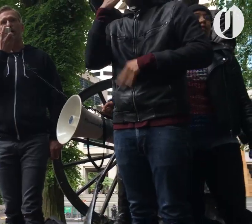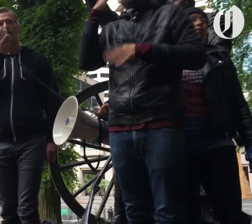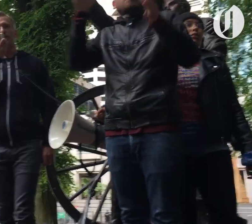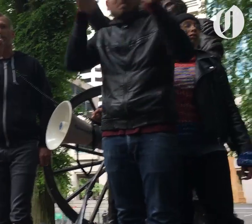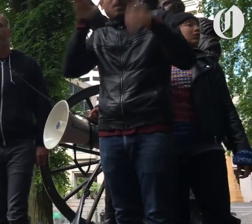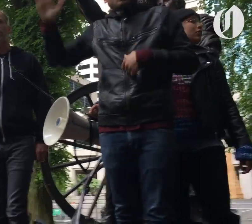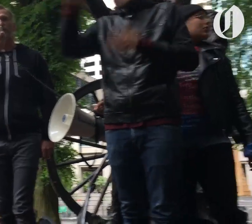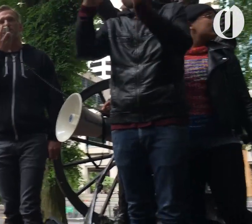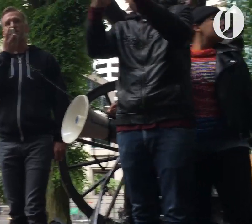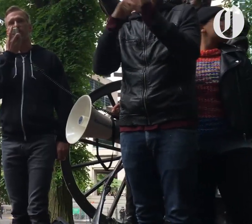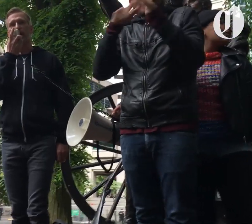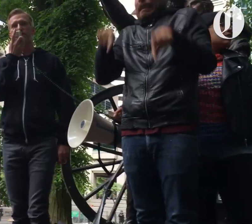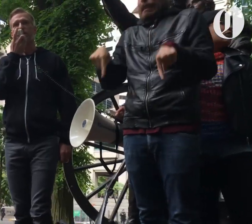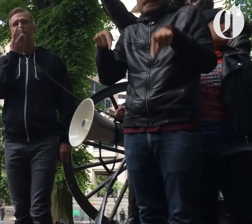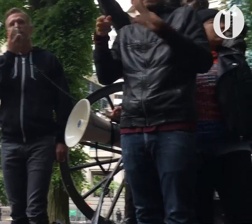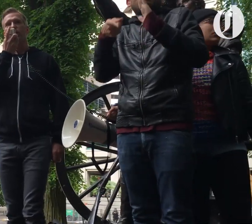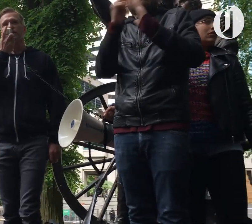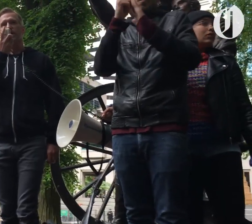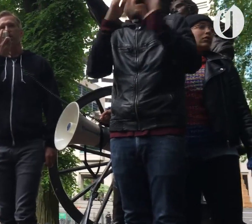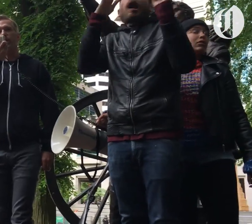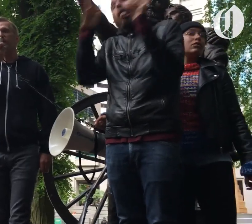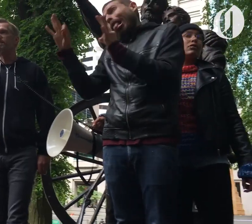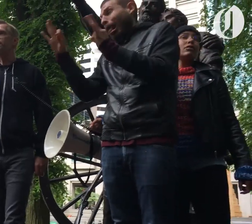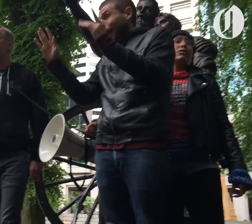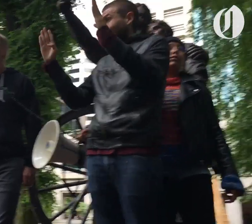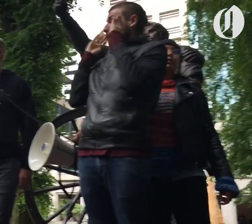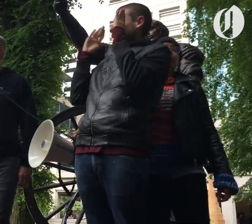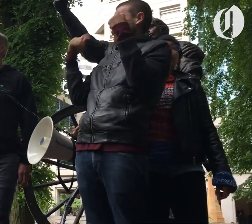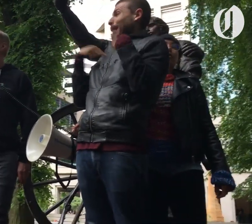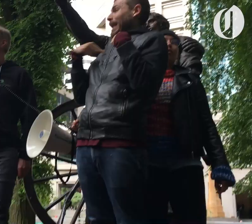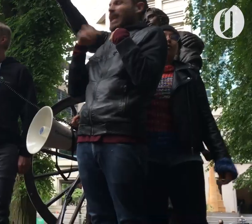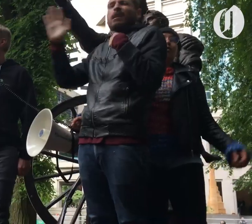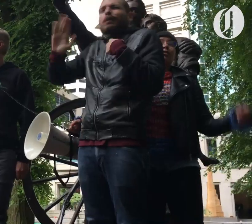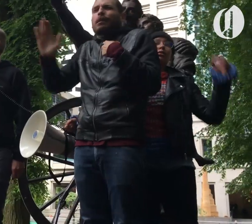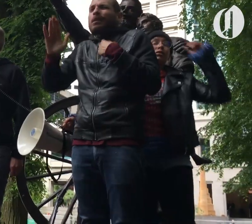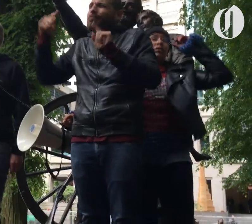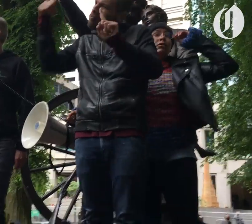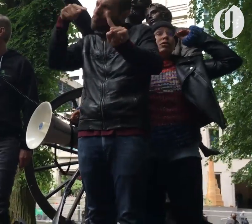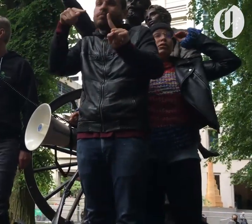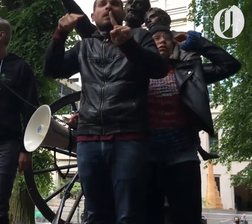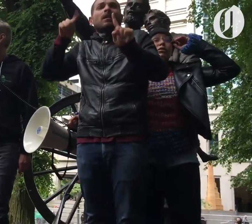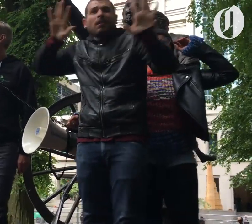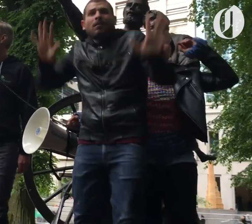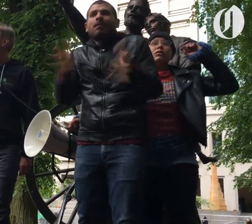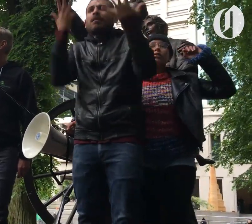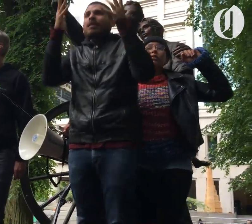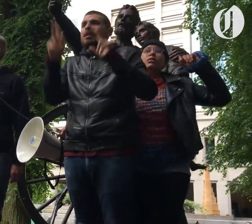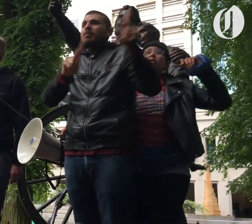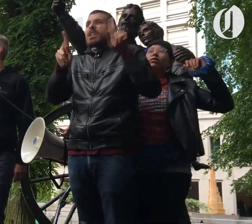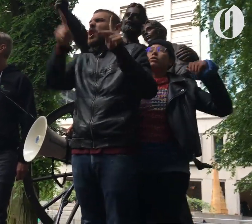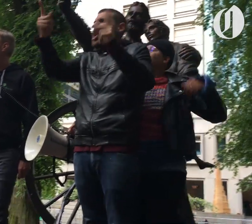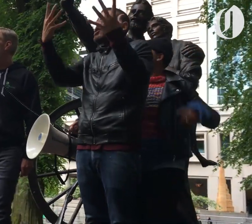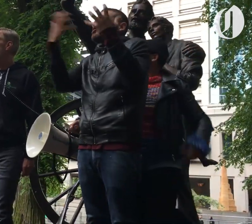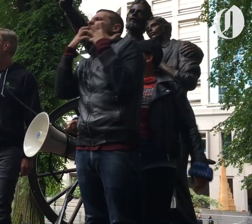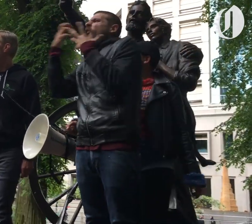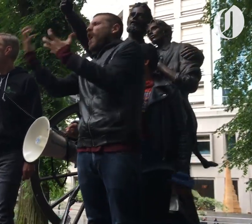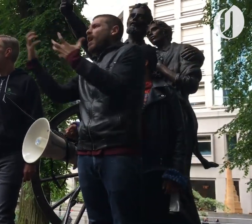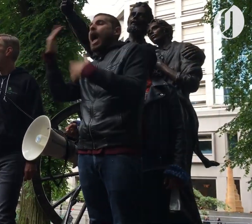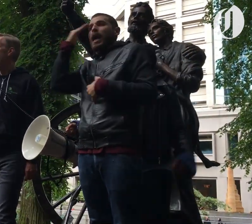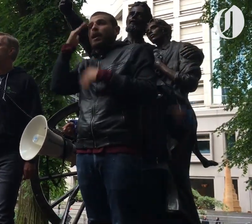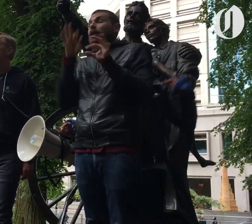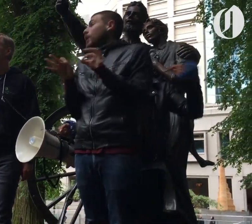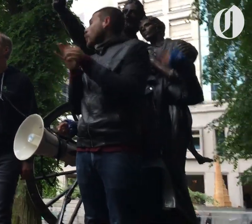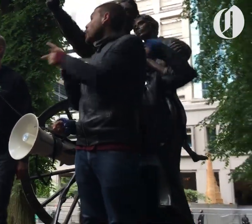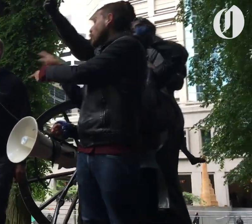take away from the moment or distract or take away from the voices that this movement elevates. But I thought it was very important for me